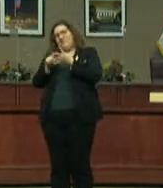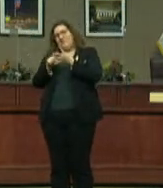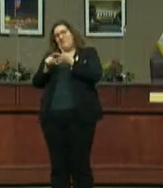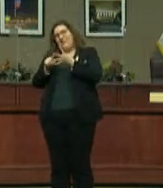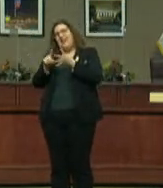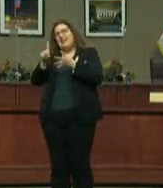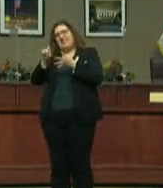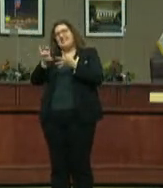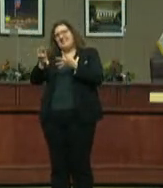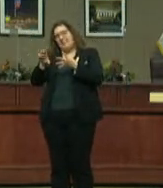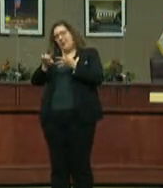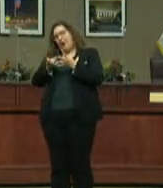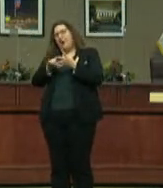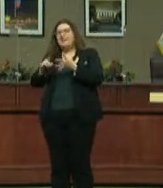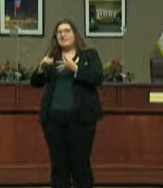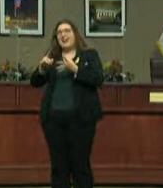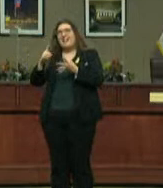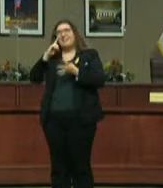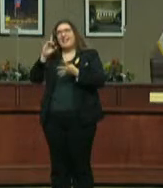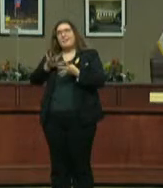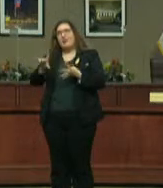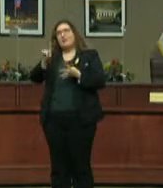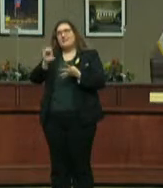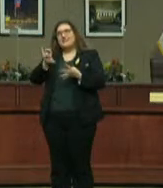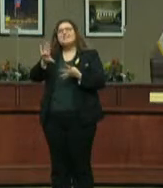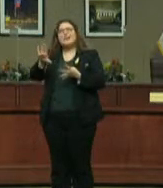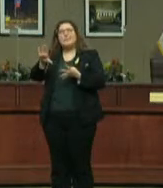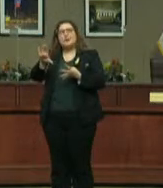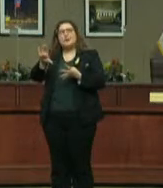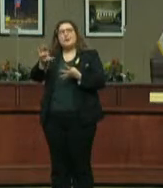12th of December.